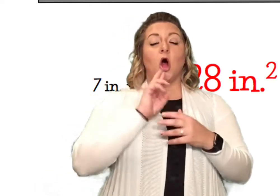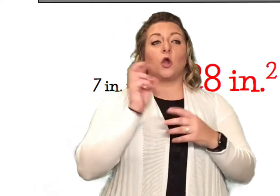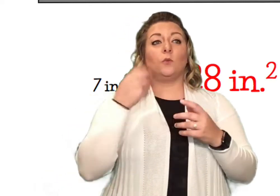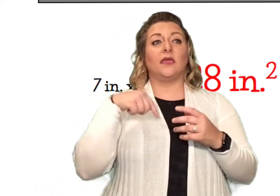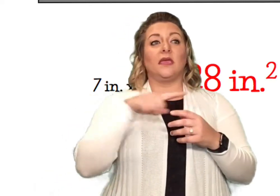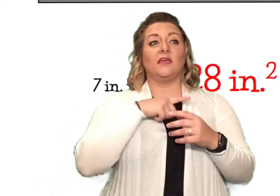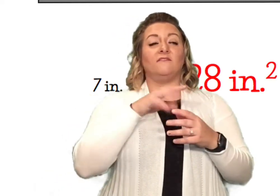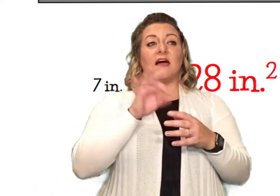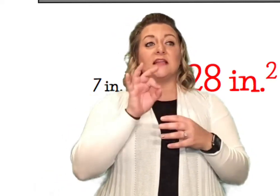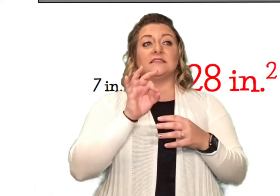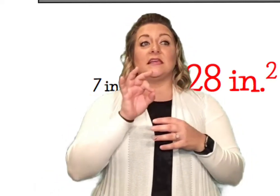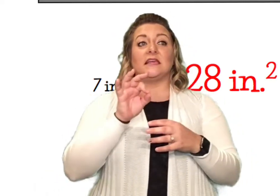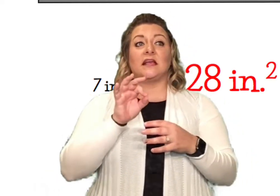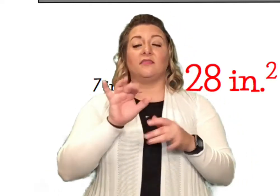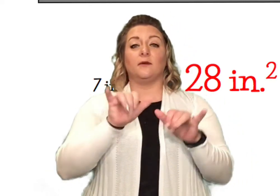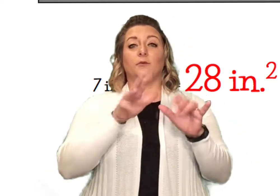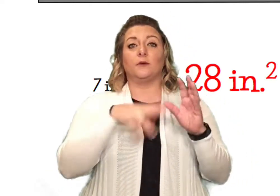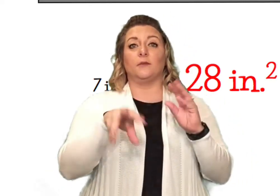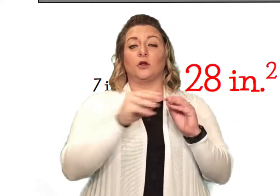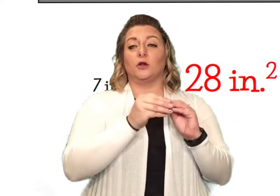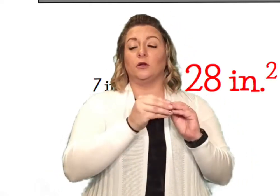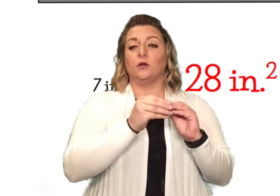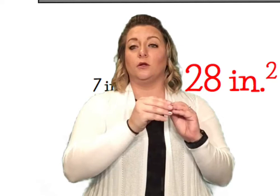Are we finding the perimeter?